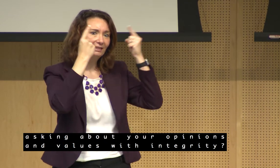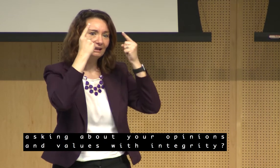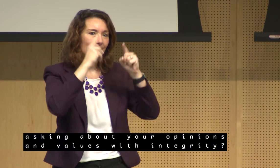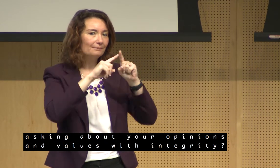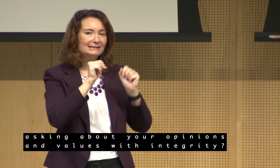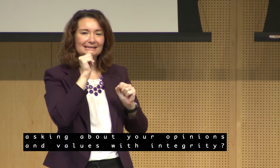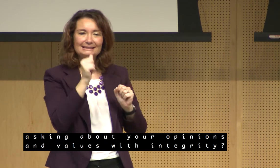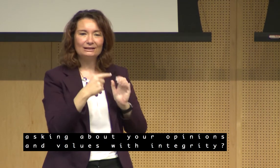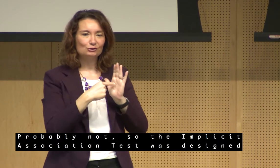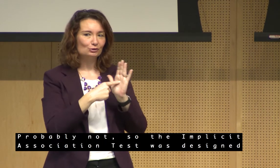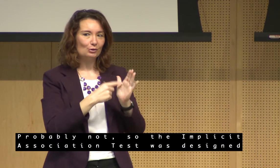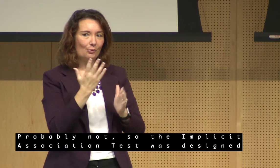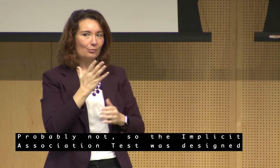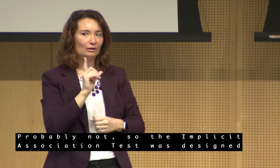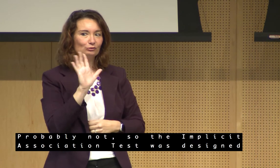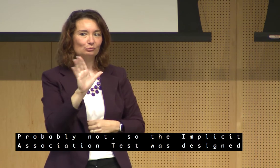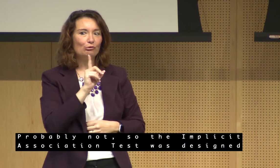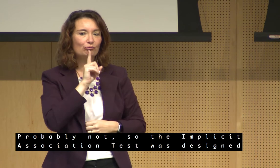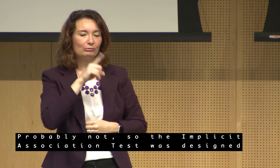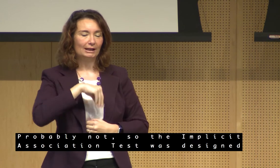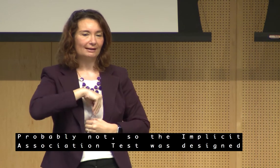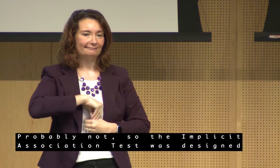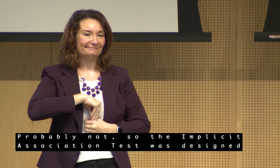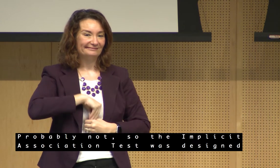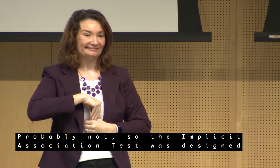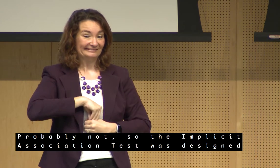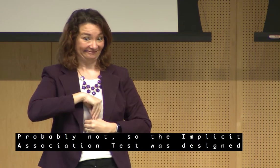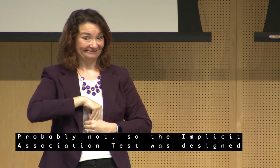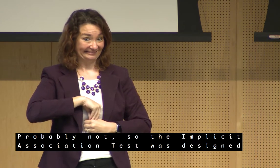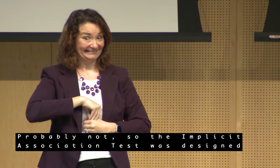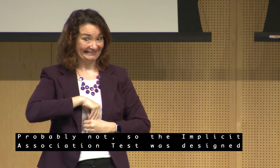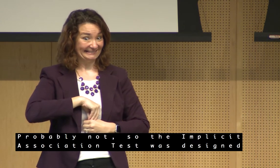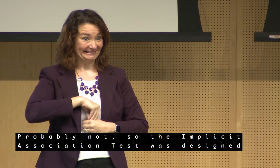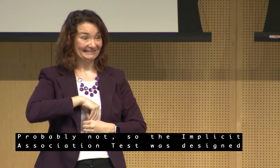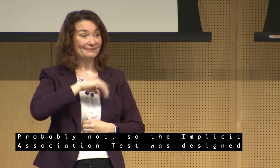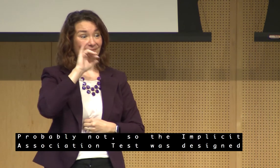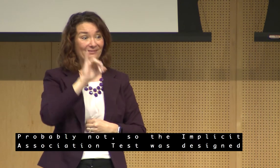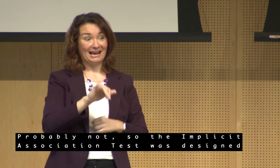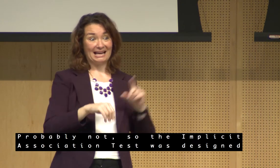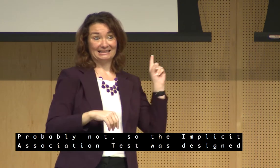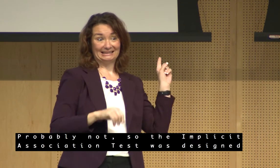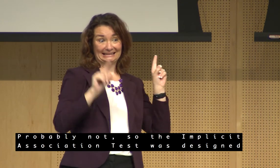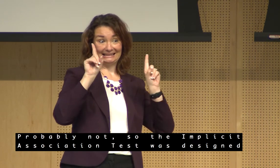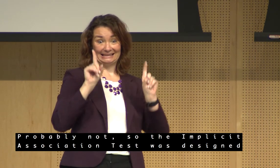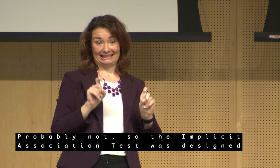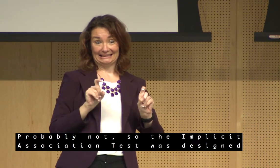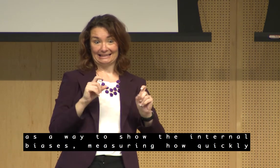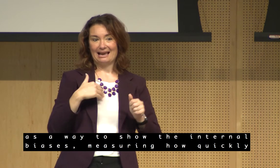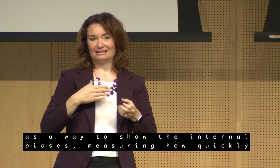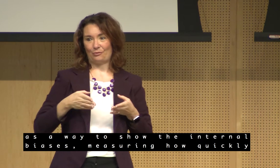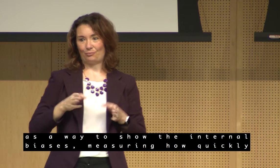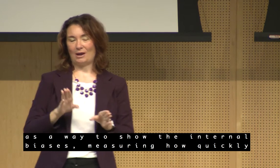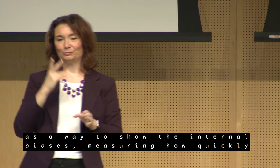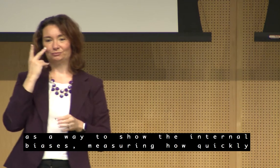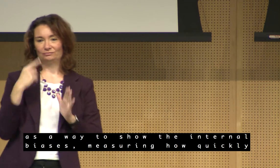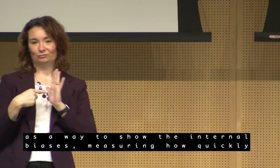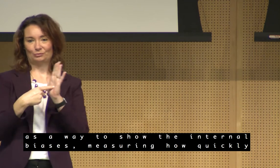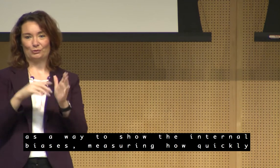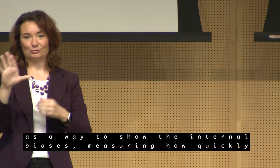integrity? Probably not. So the implicit association test was designed as a way to show